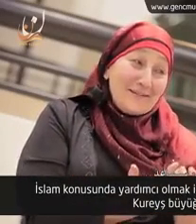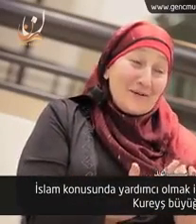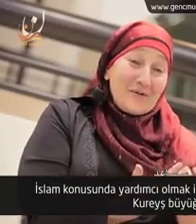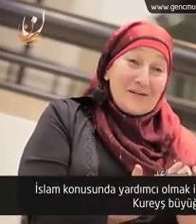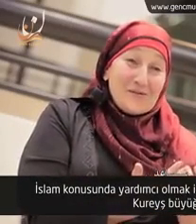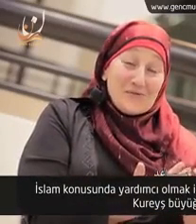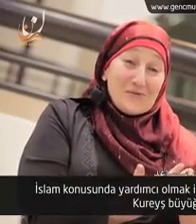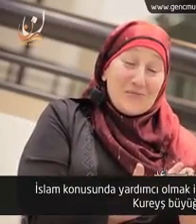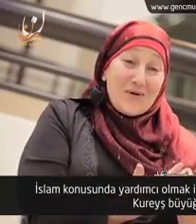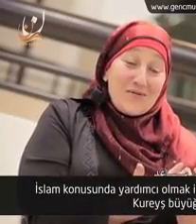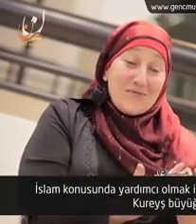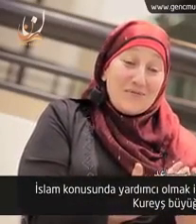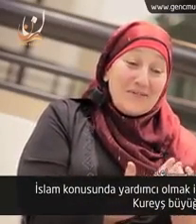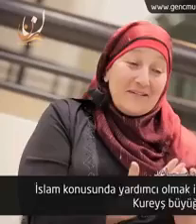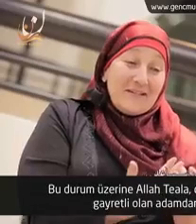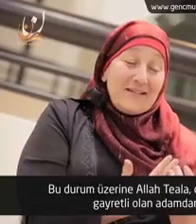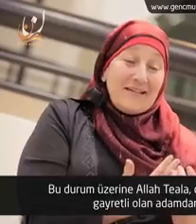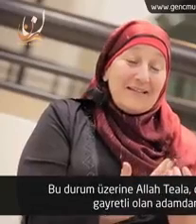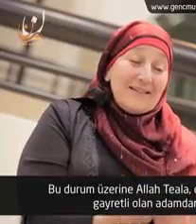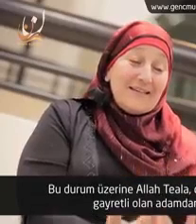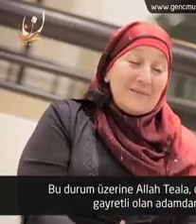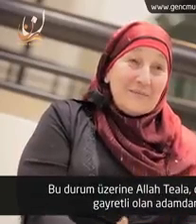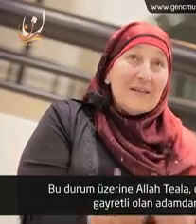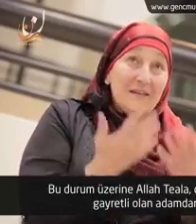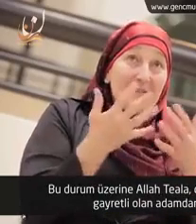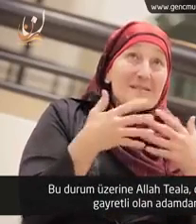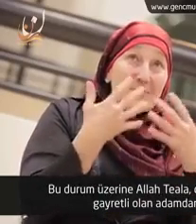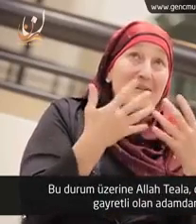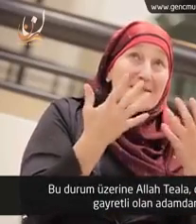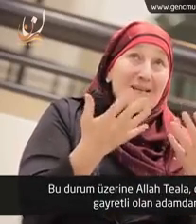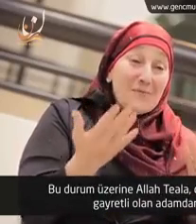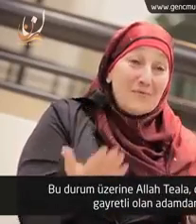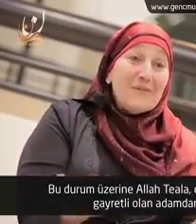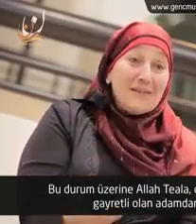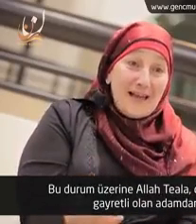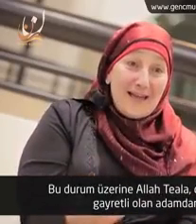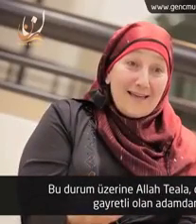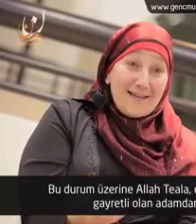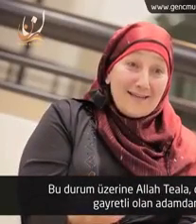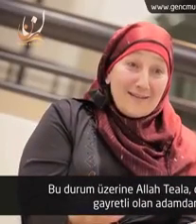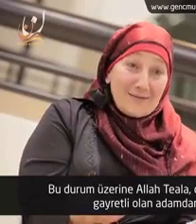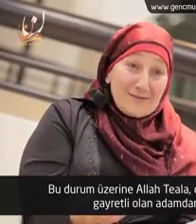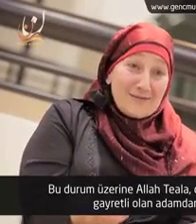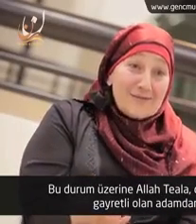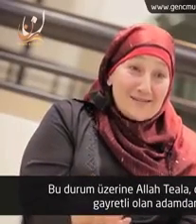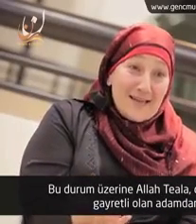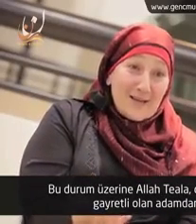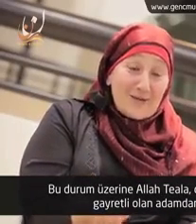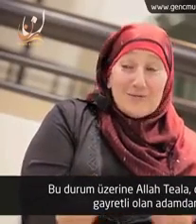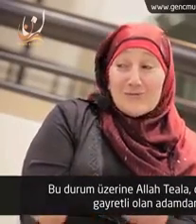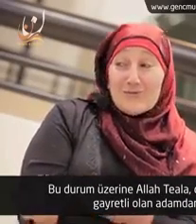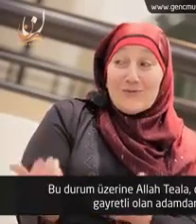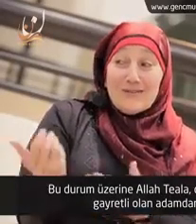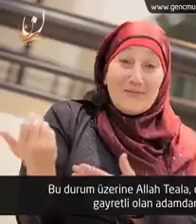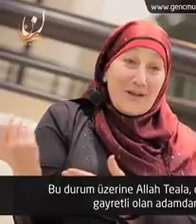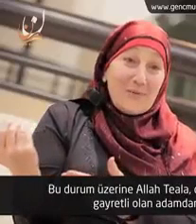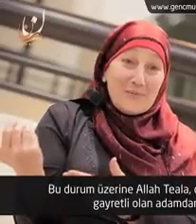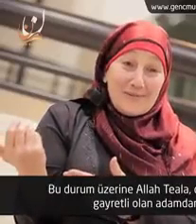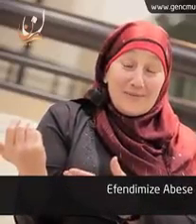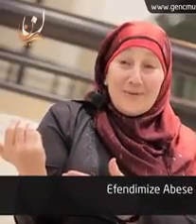the Quraysh who were so powerful. And then Allah subhanahu wa ta'ala revealed an ayah saying, you should have helped the